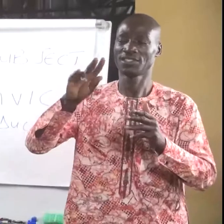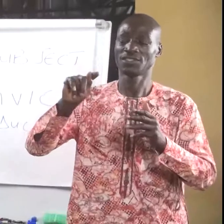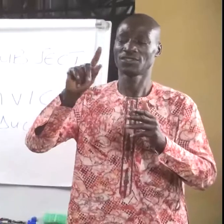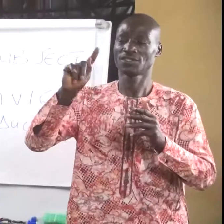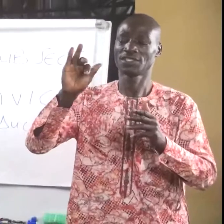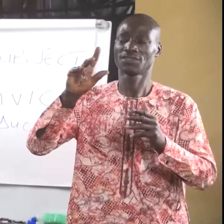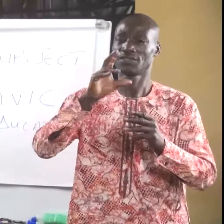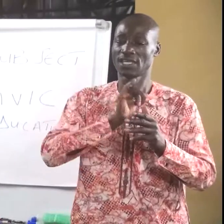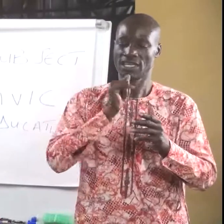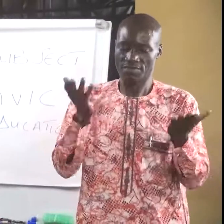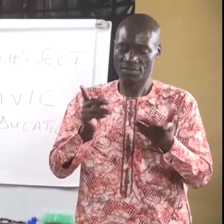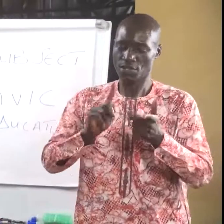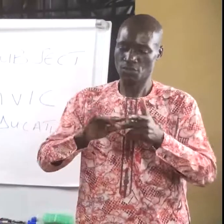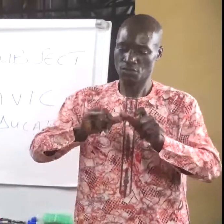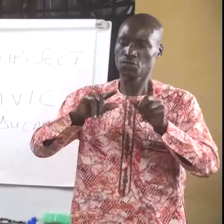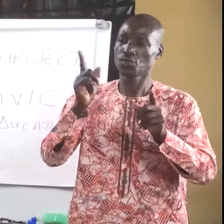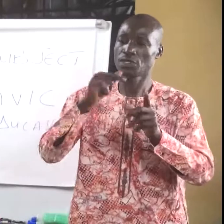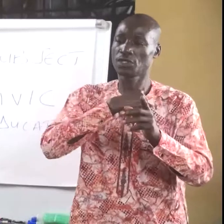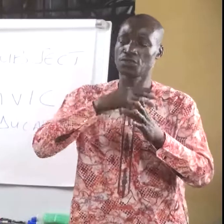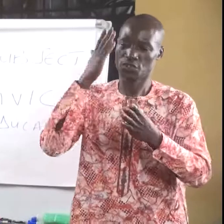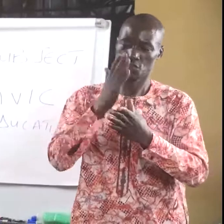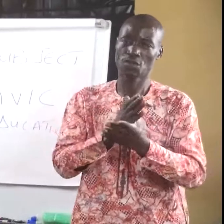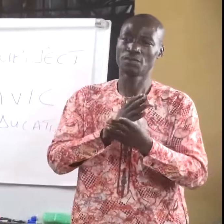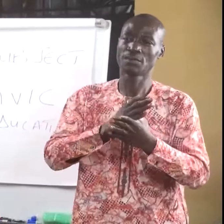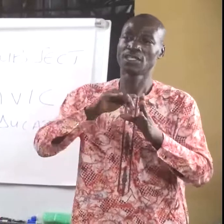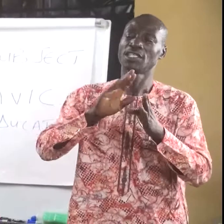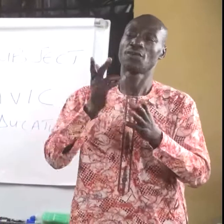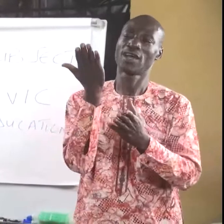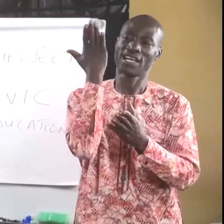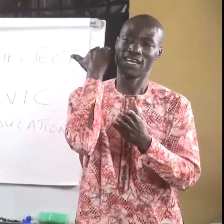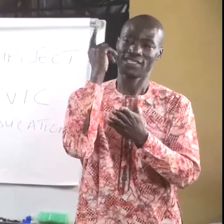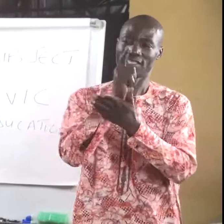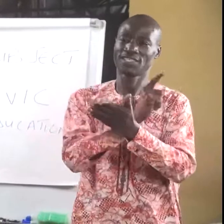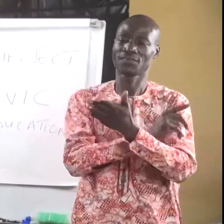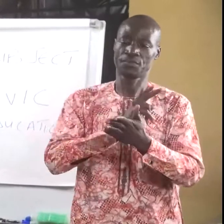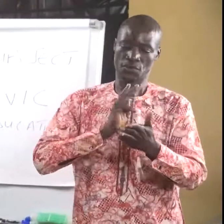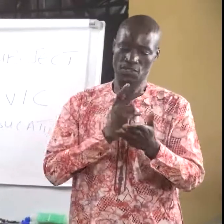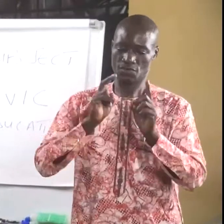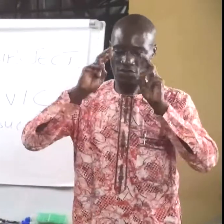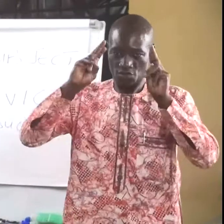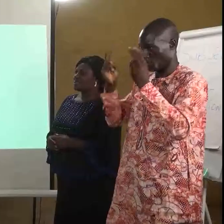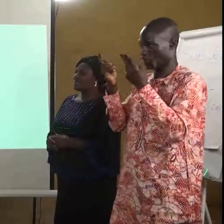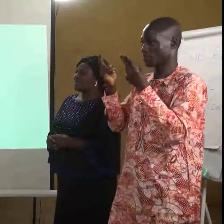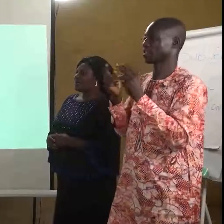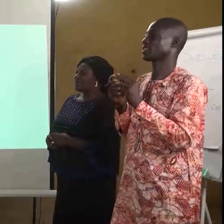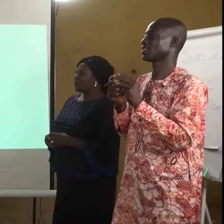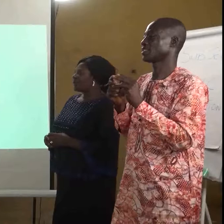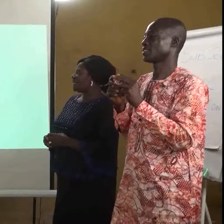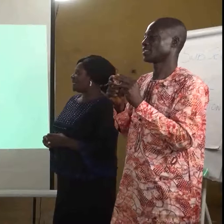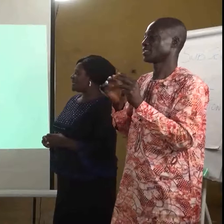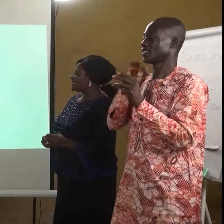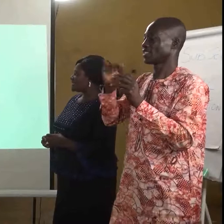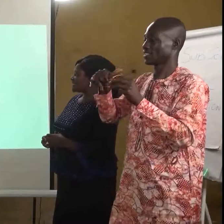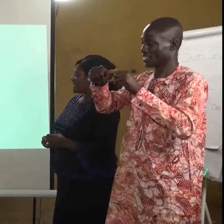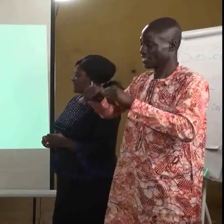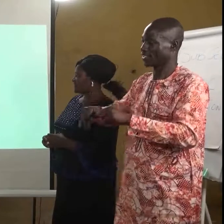continue where we stopped in our last lesson. Our topic is